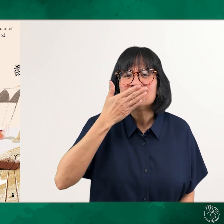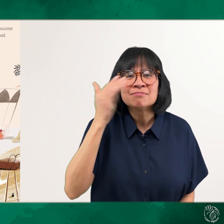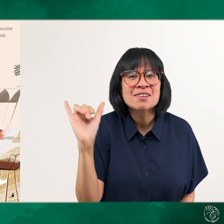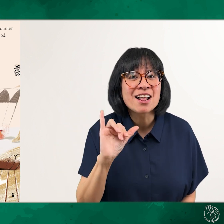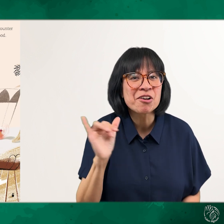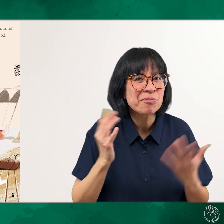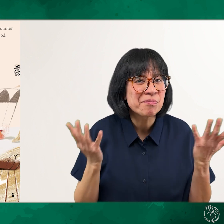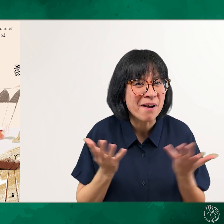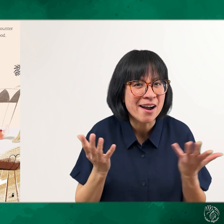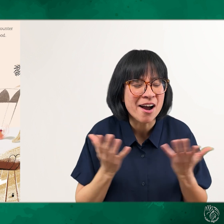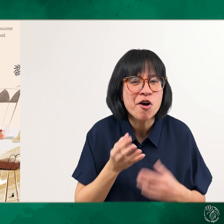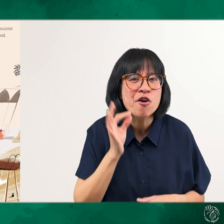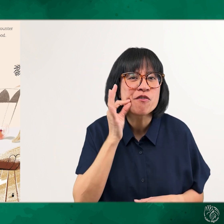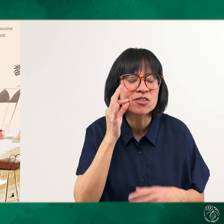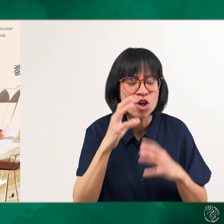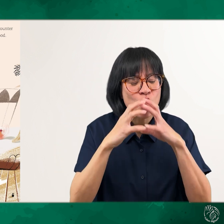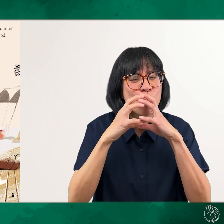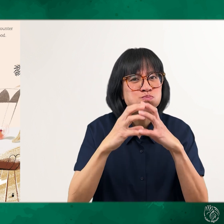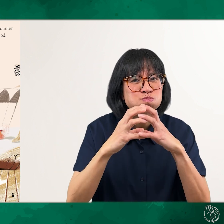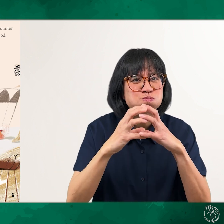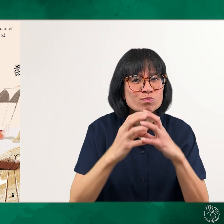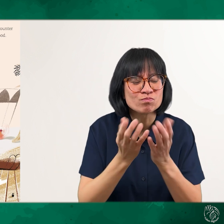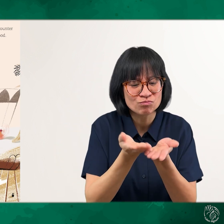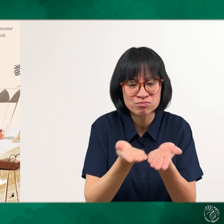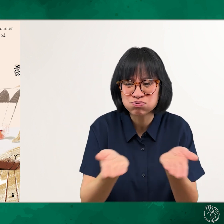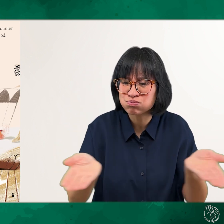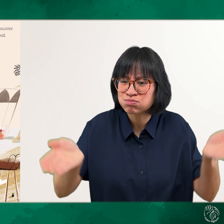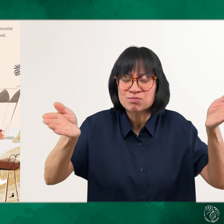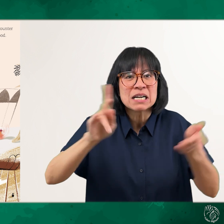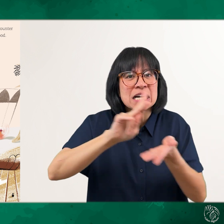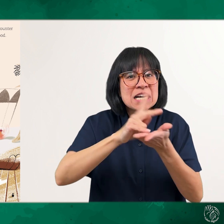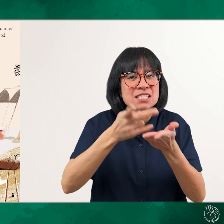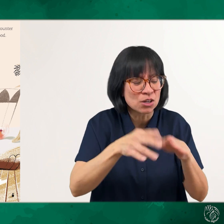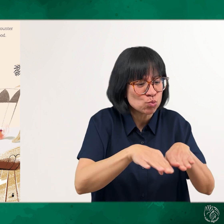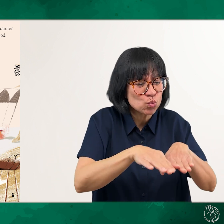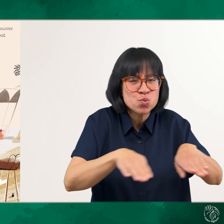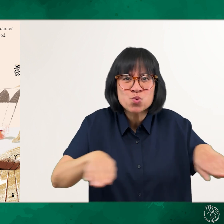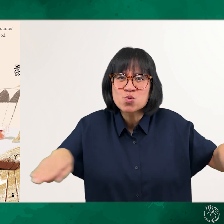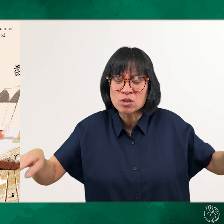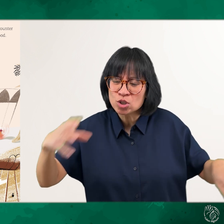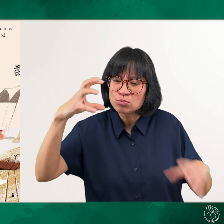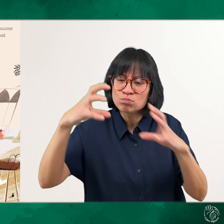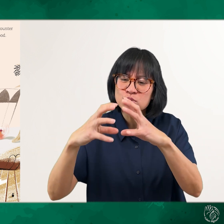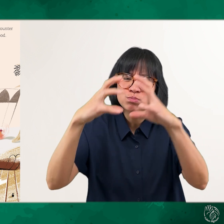Summer smells like stone fruit ripening on the kitchen counter